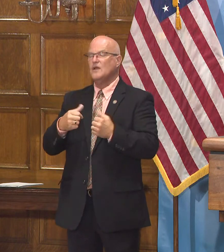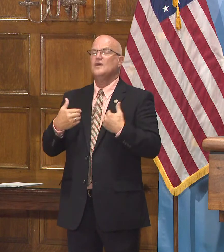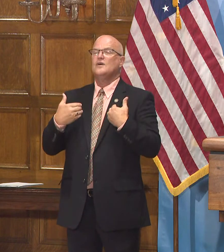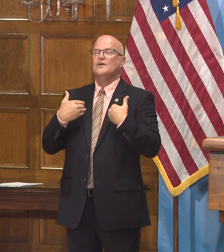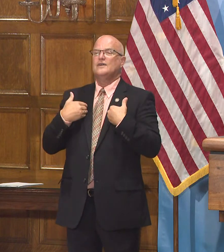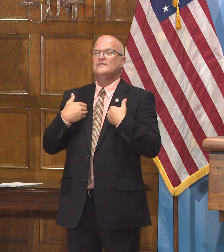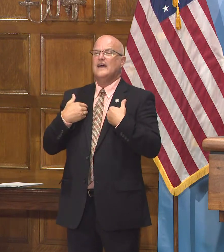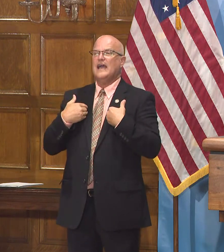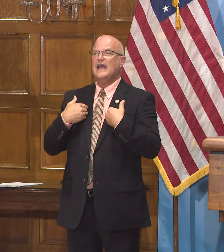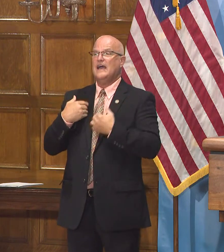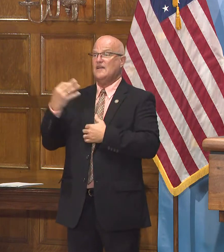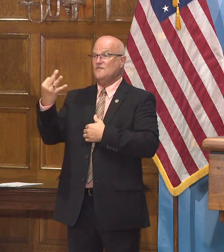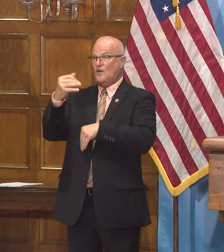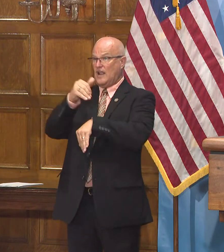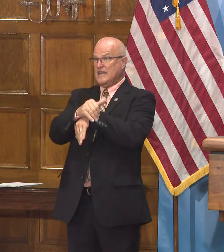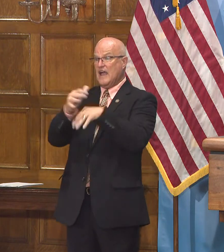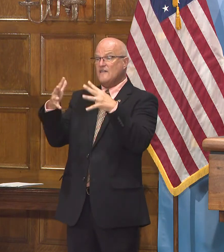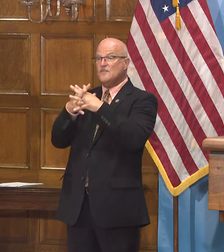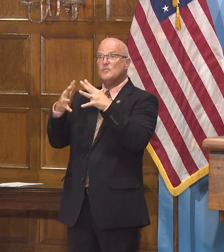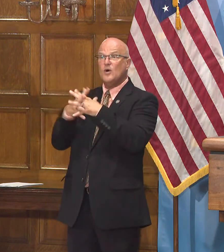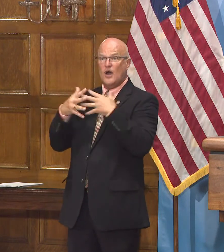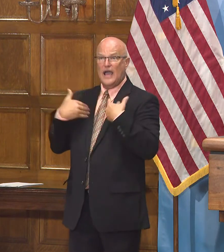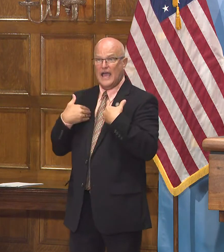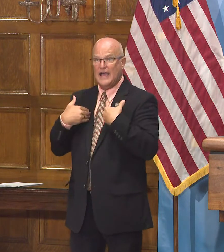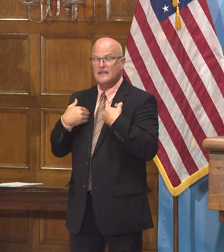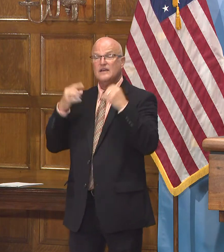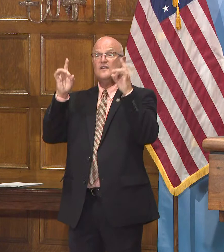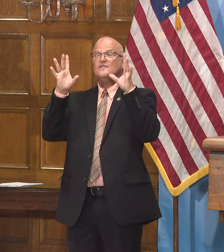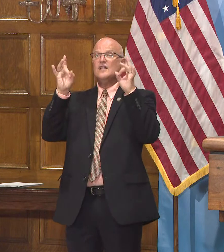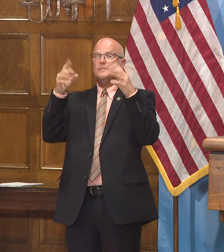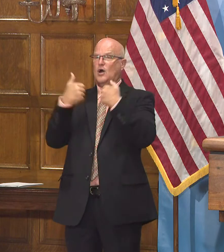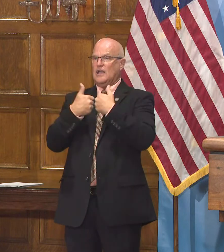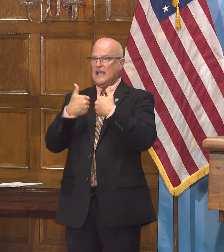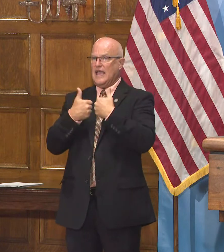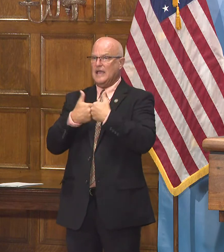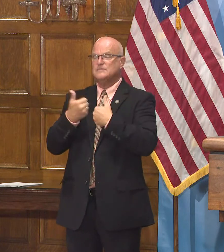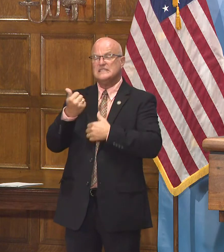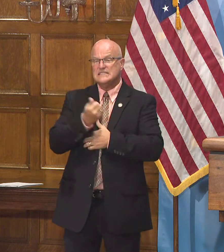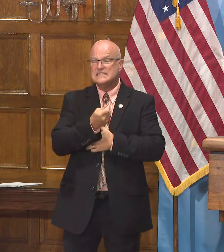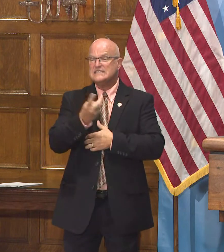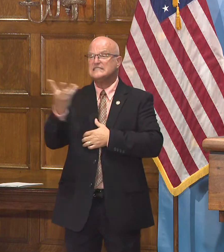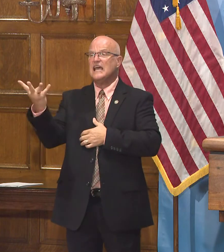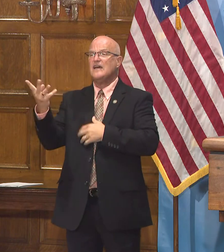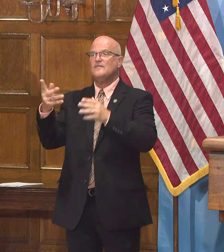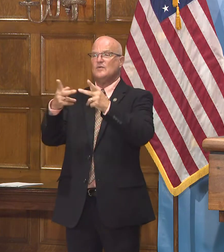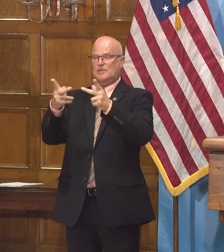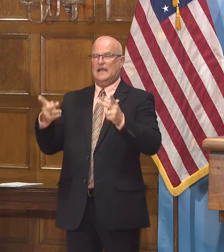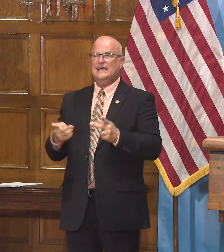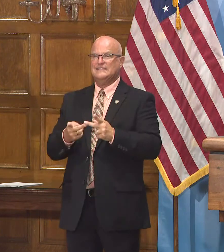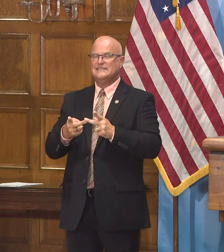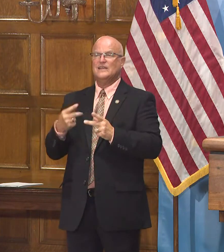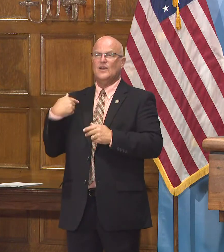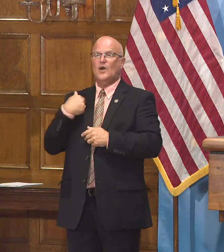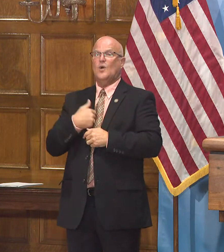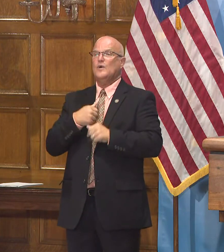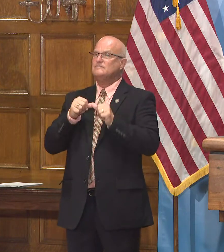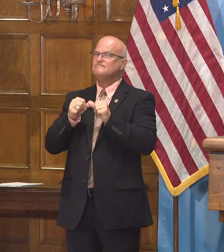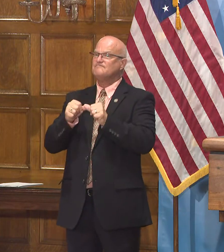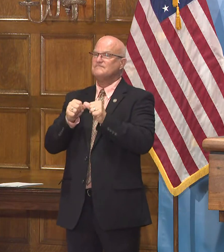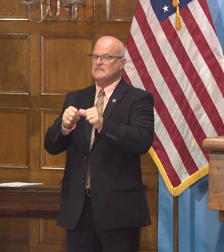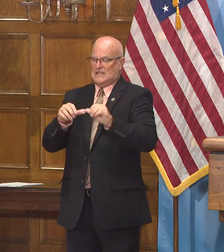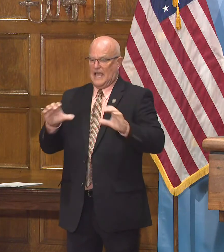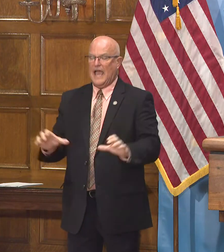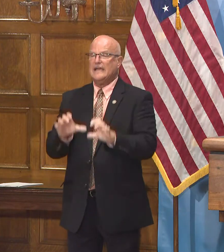had Friday night football, we have had volleyball games, we've had a number of settings in which we are continuing